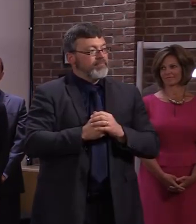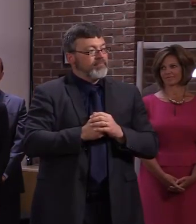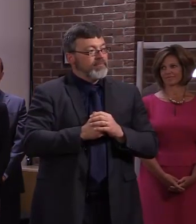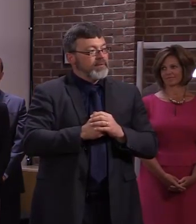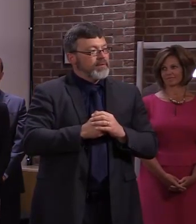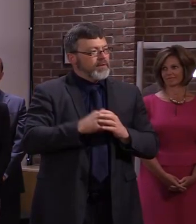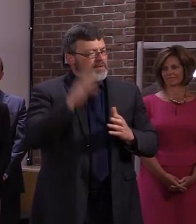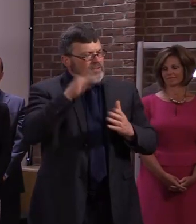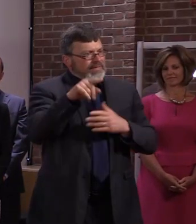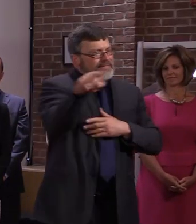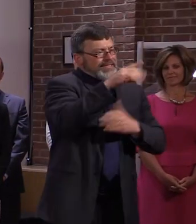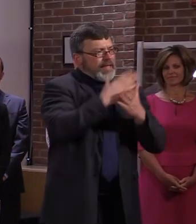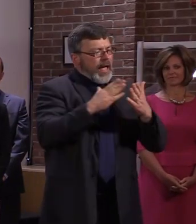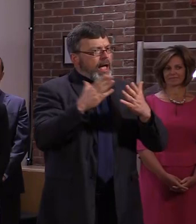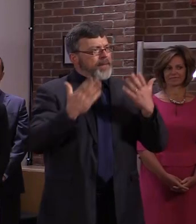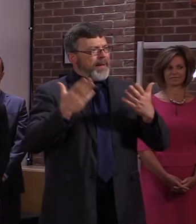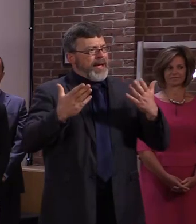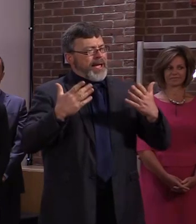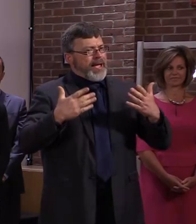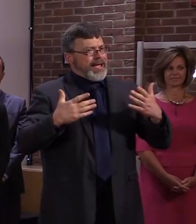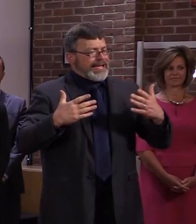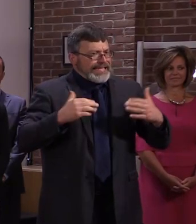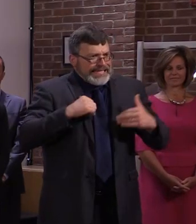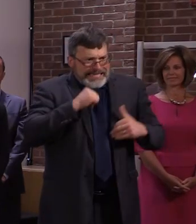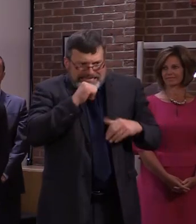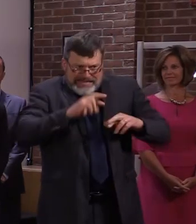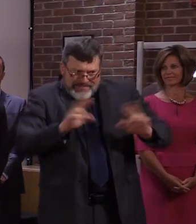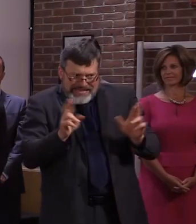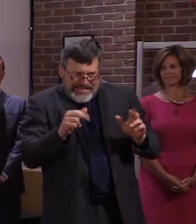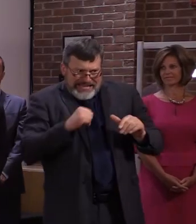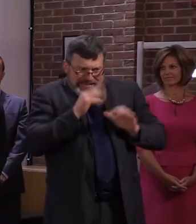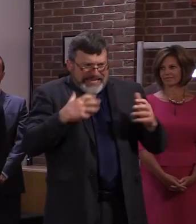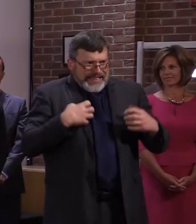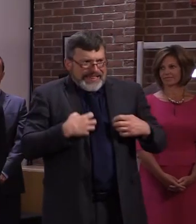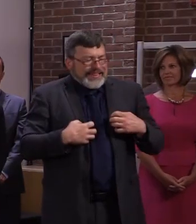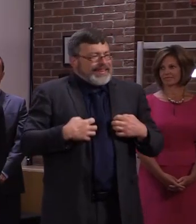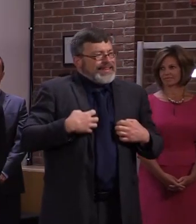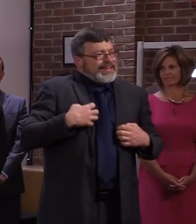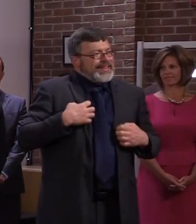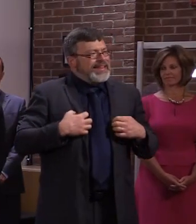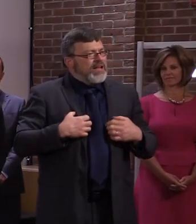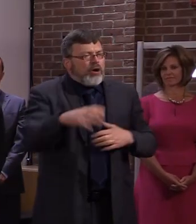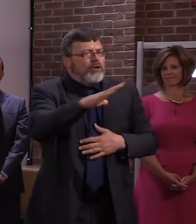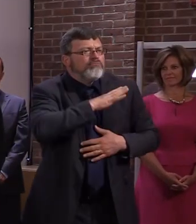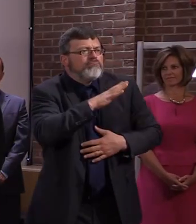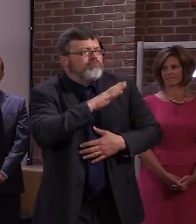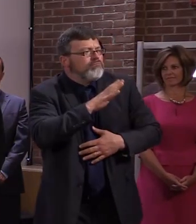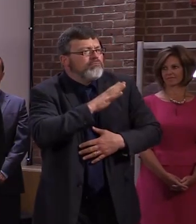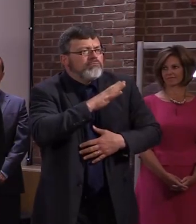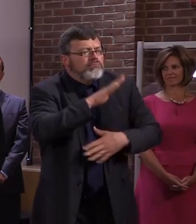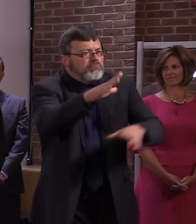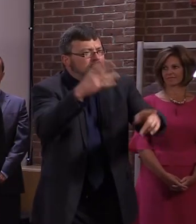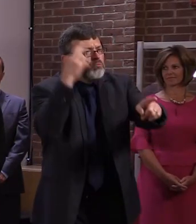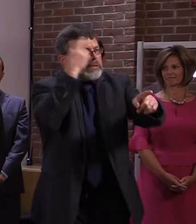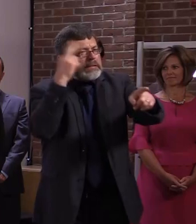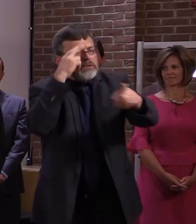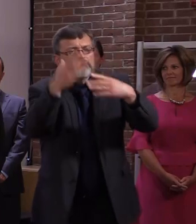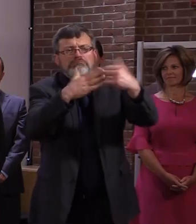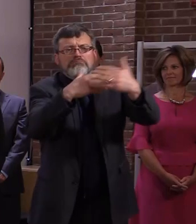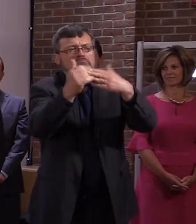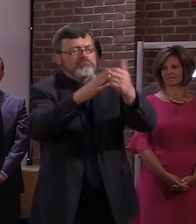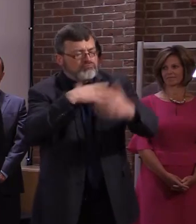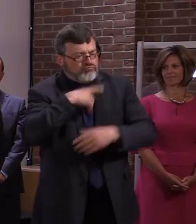feel uncomfortable, who have their own legitimate reasons to remain cautious. And as I've